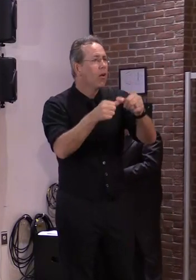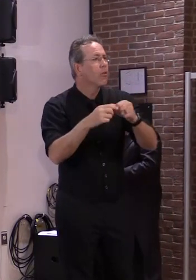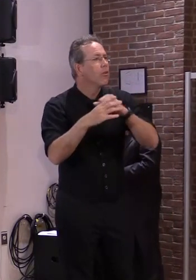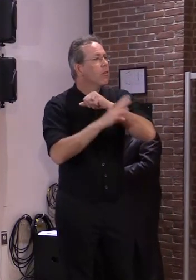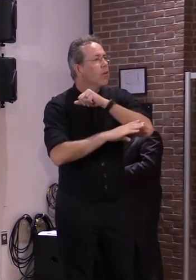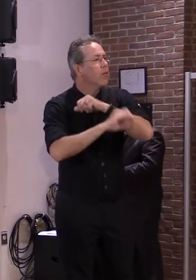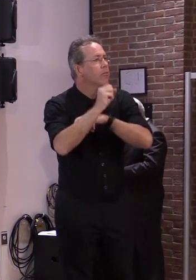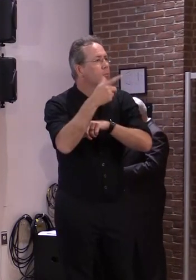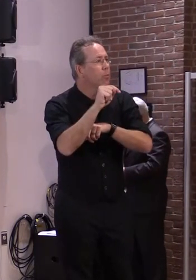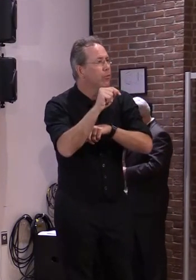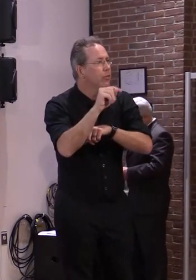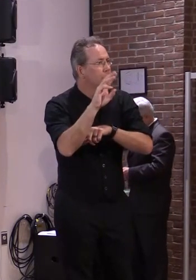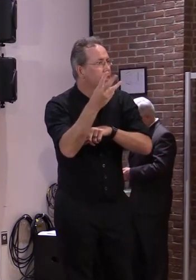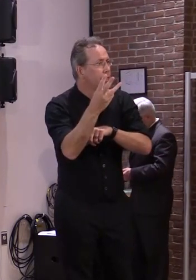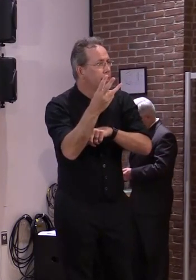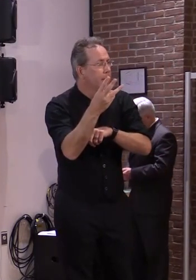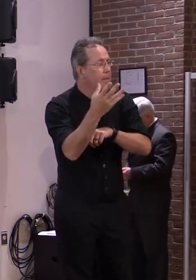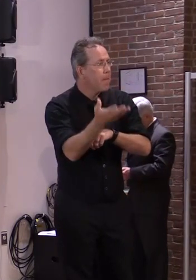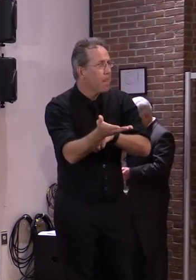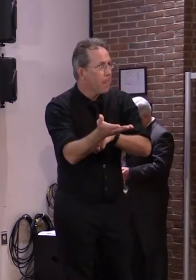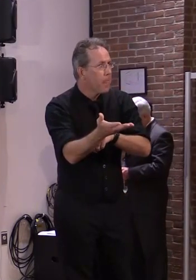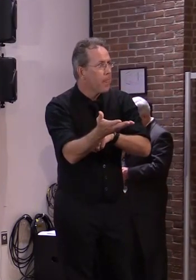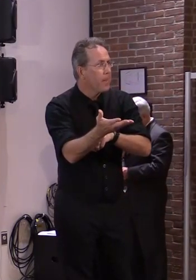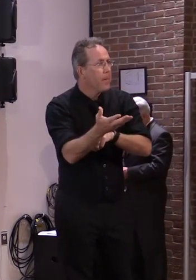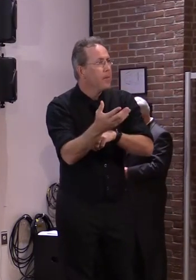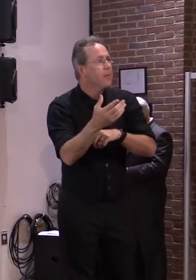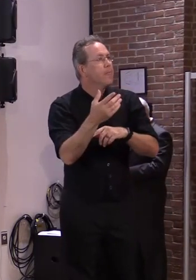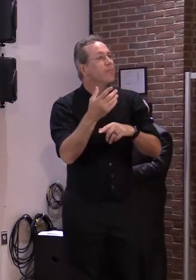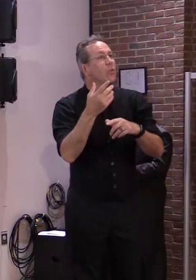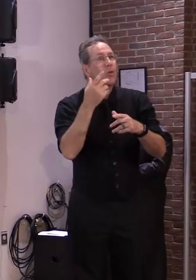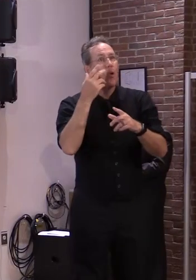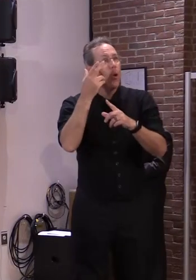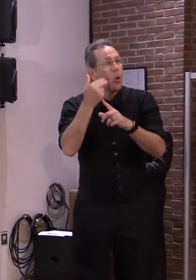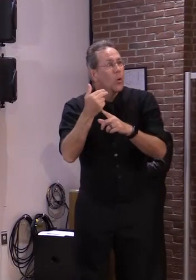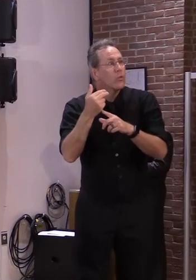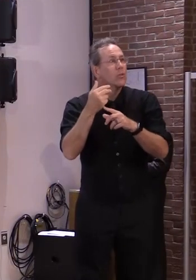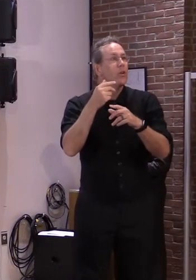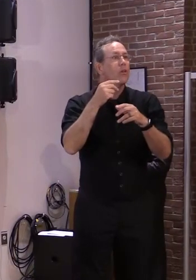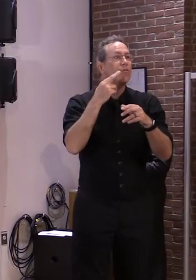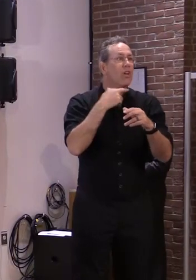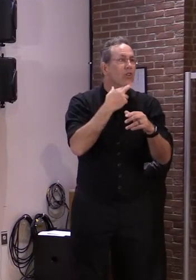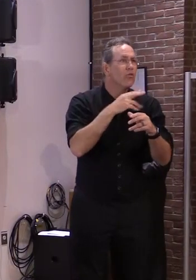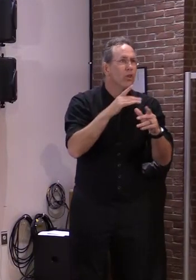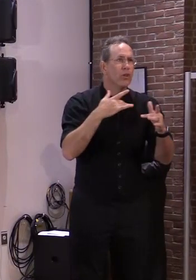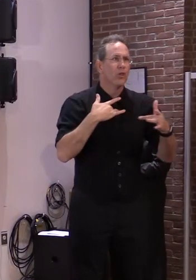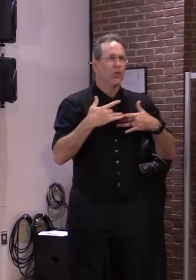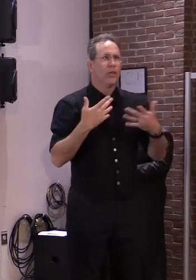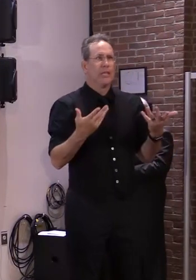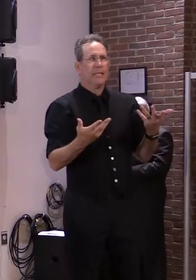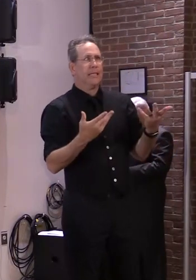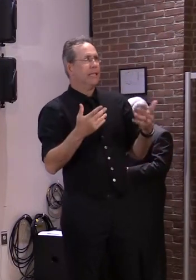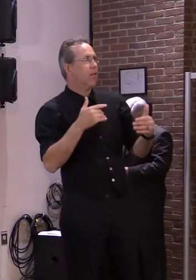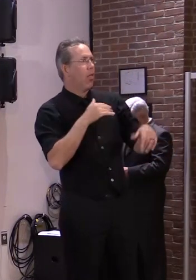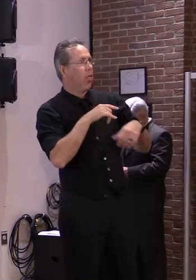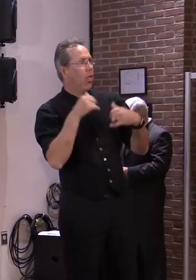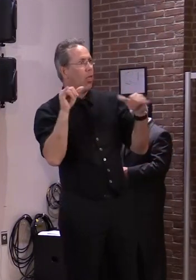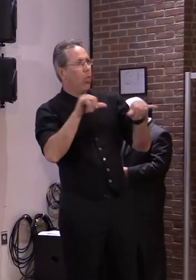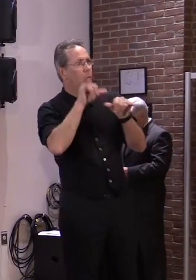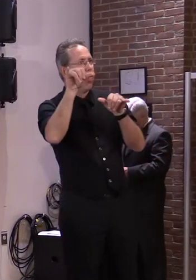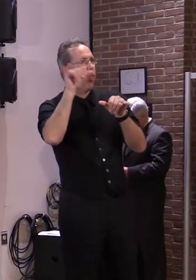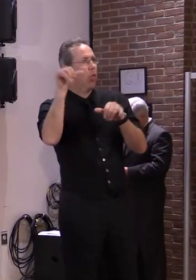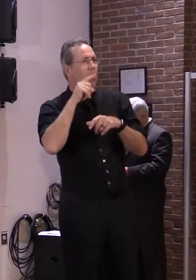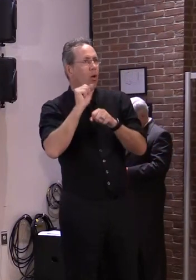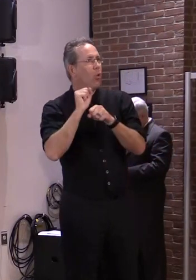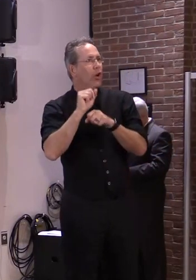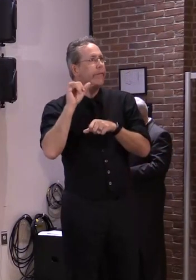sector in particular. But every single sector in Vermont, as you know, Tim, because I'm sure you're hearing from